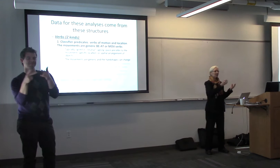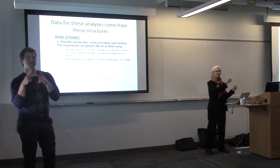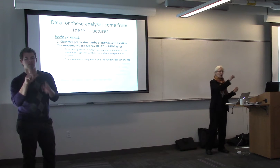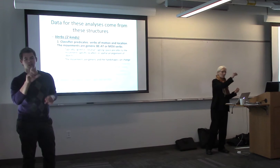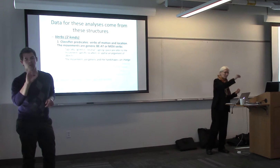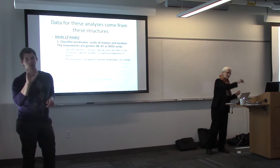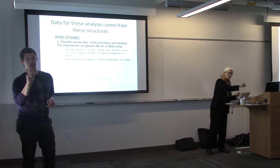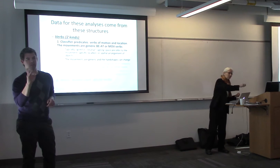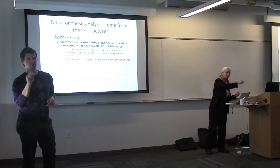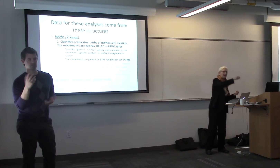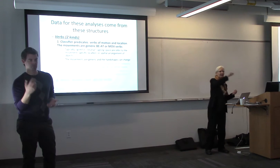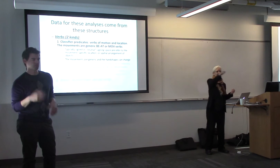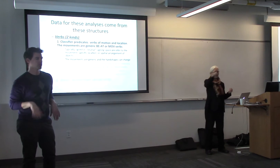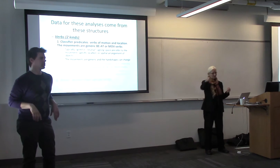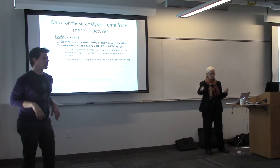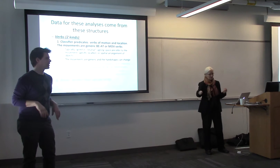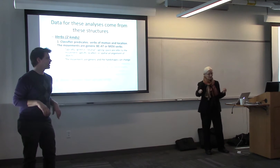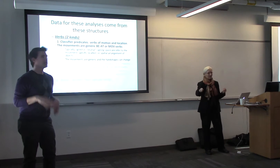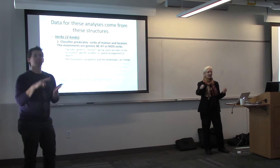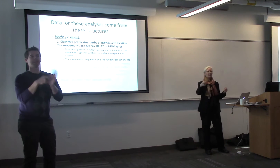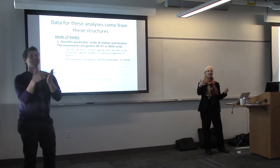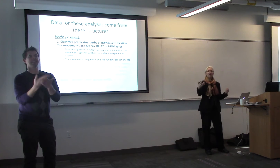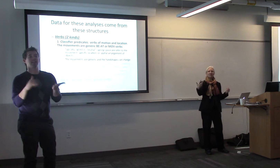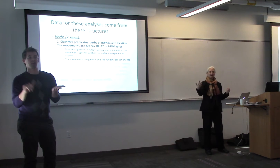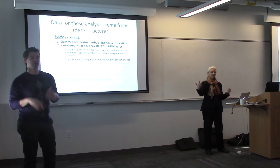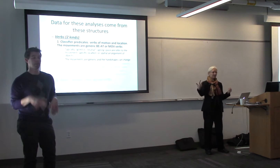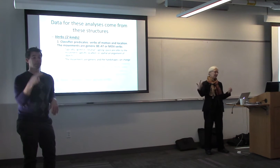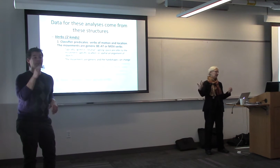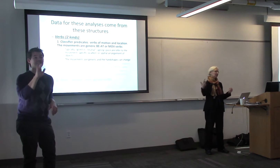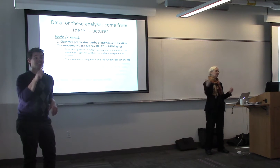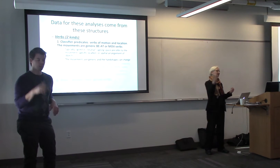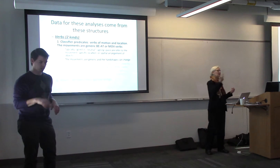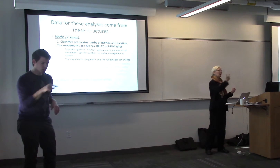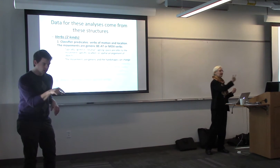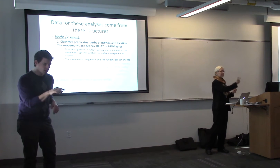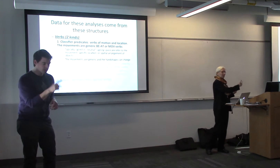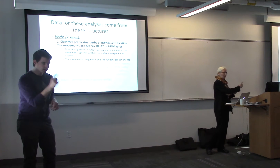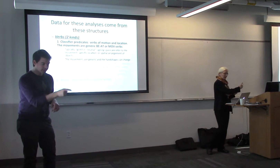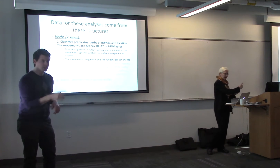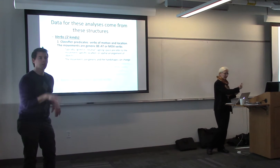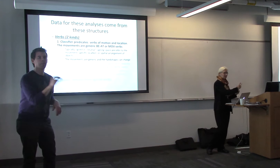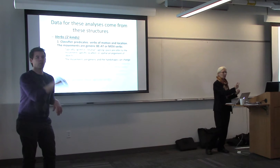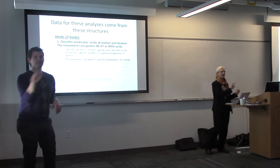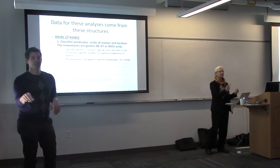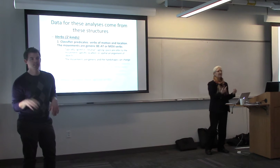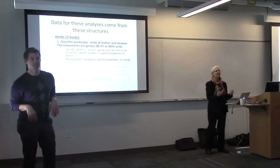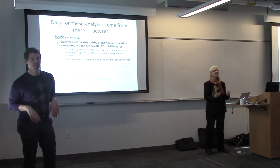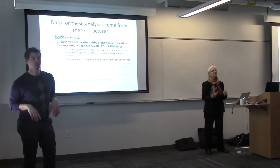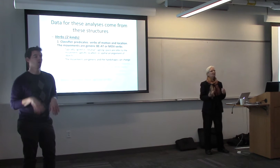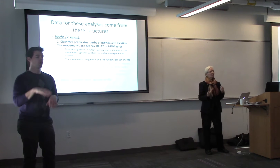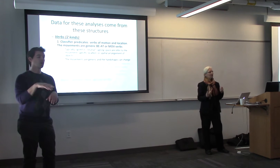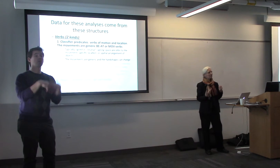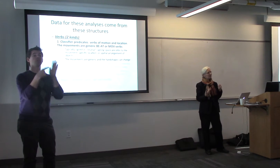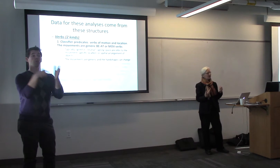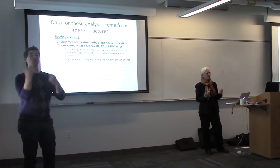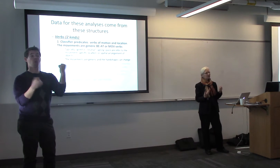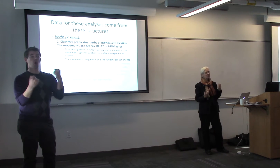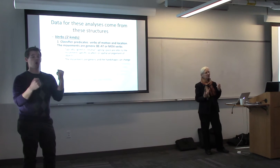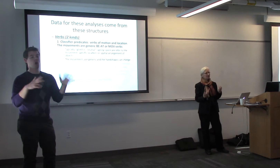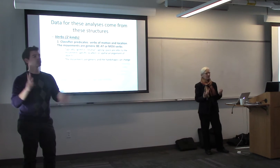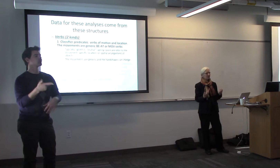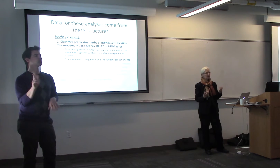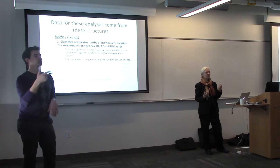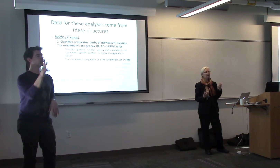They're, move the pencil. The vehicle went from point A to point B. So they're